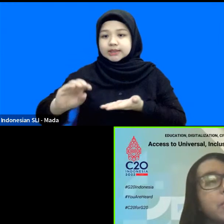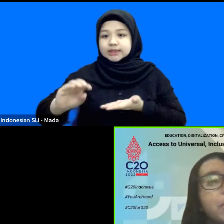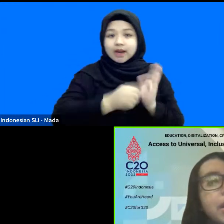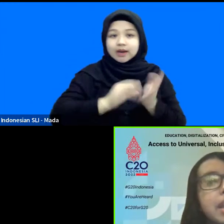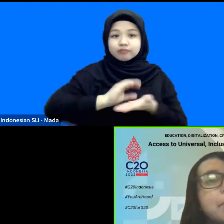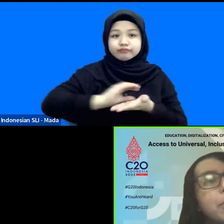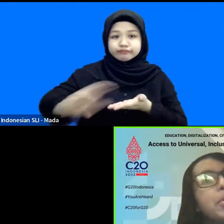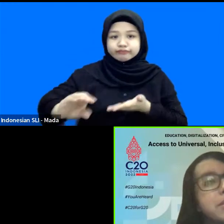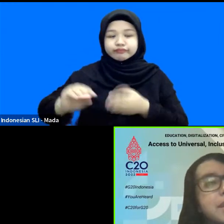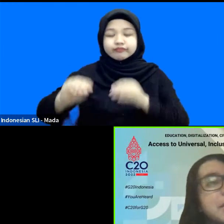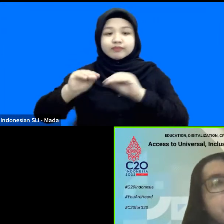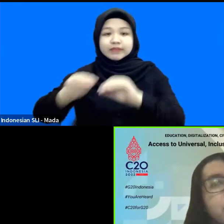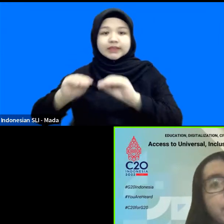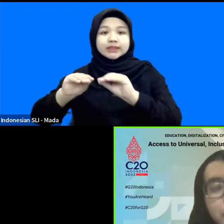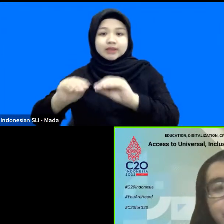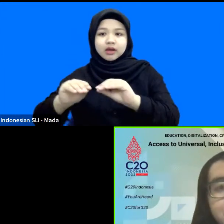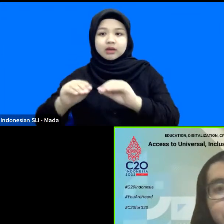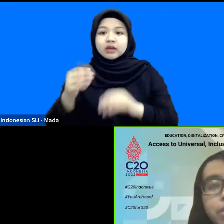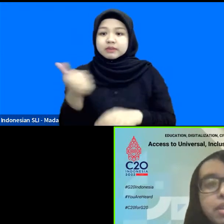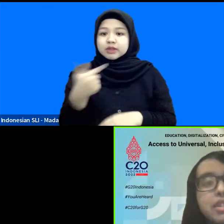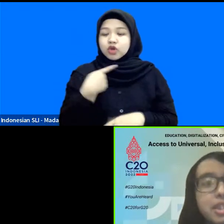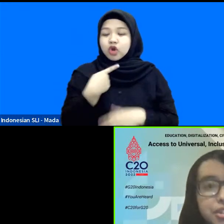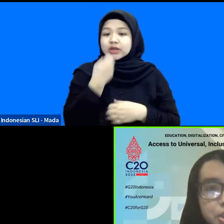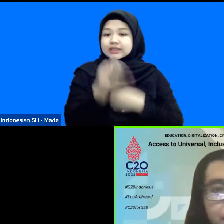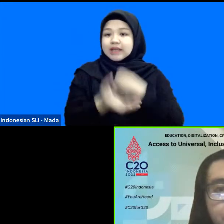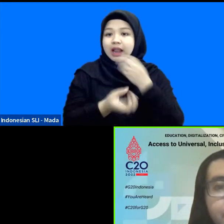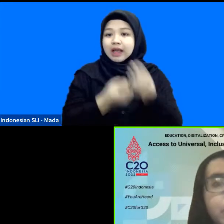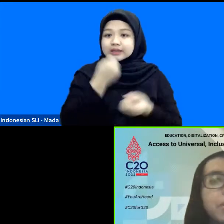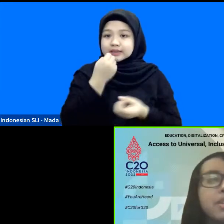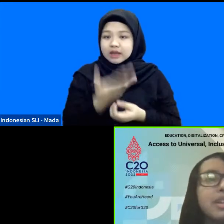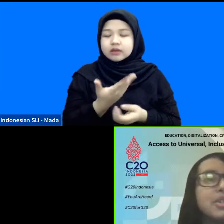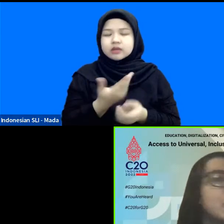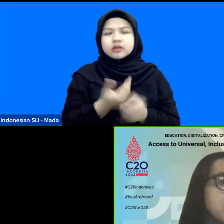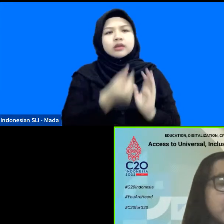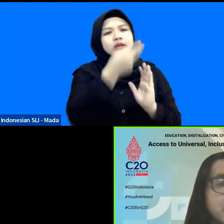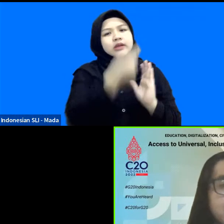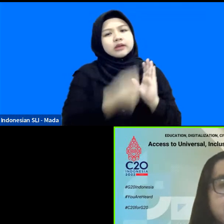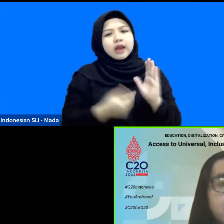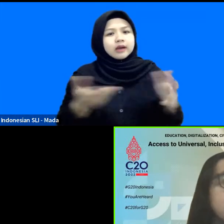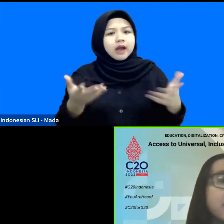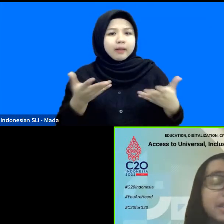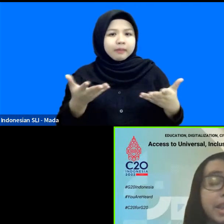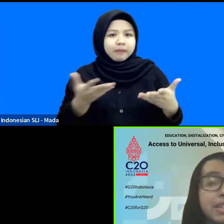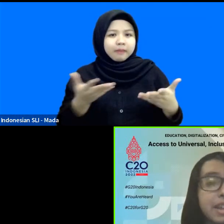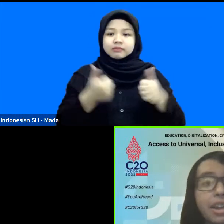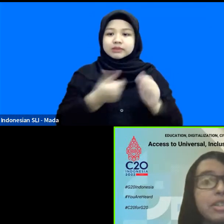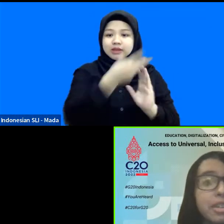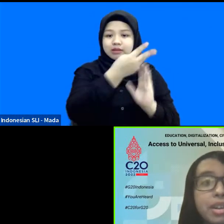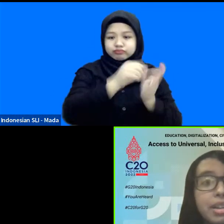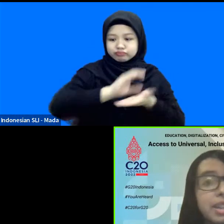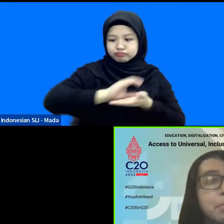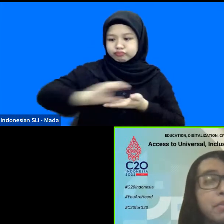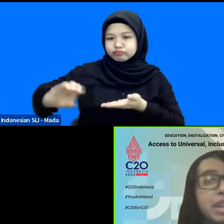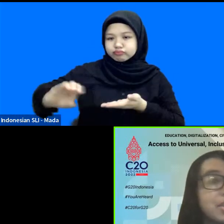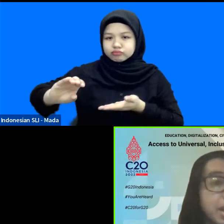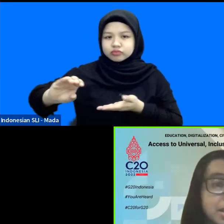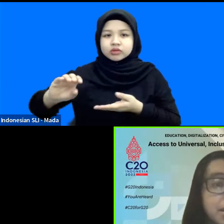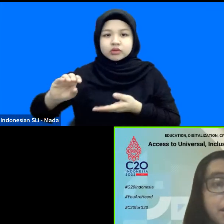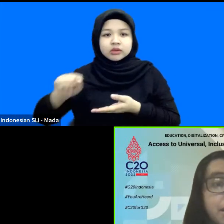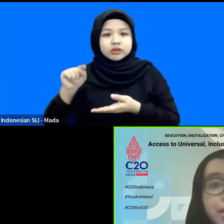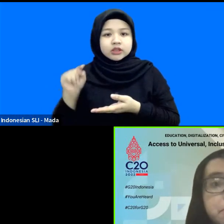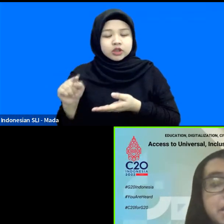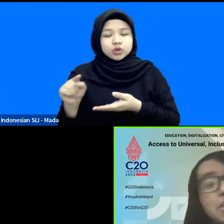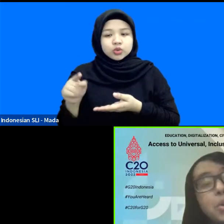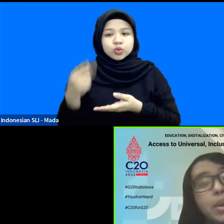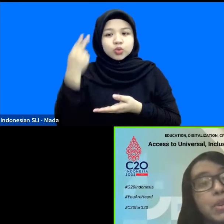allocated for the importance aspect of education, whether it's teacher training or whether it's school infrastructure or whether it's any other type of the